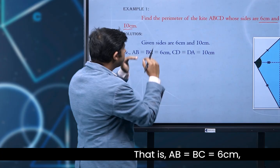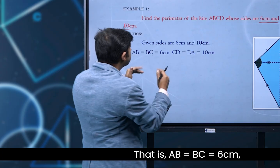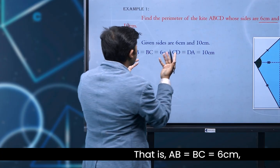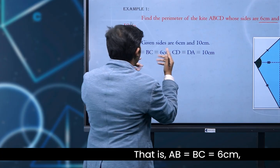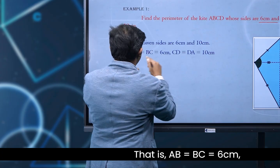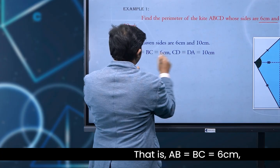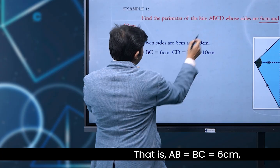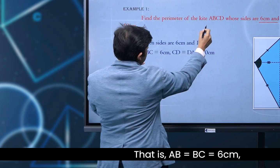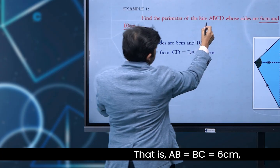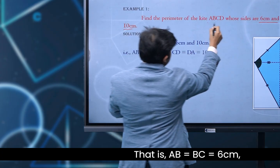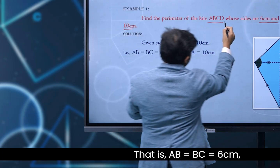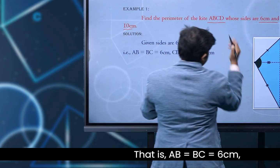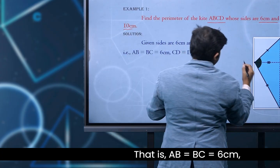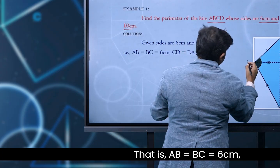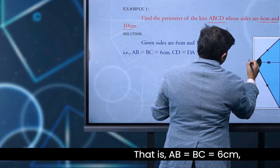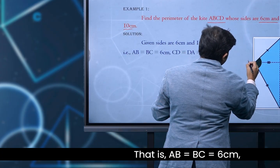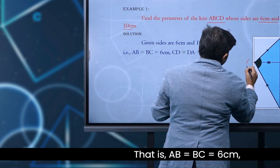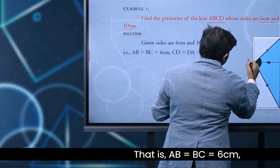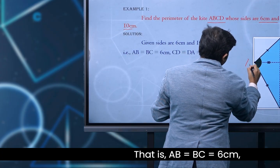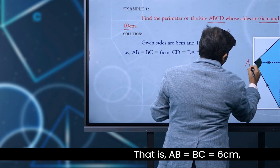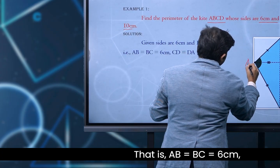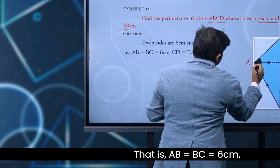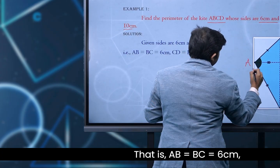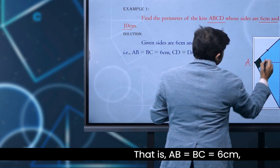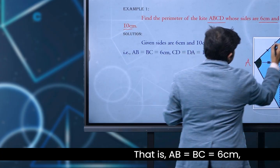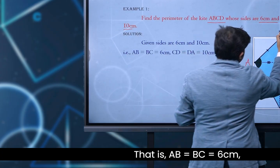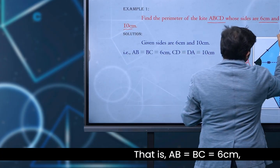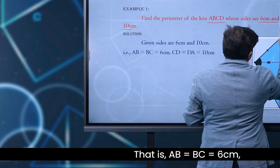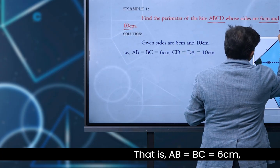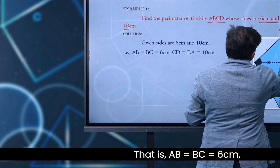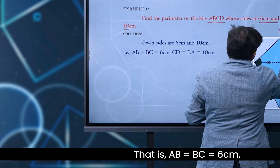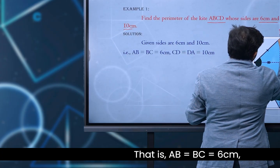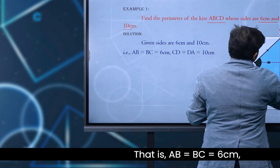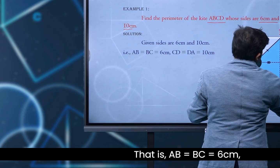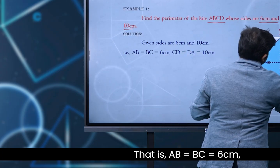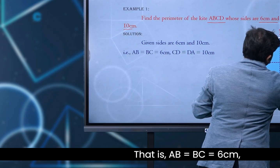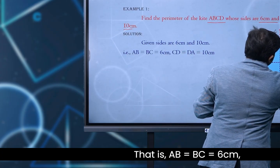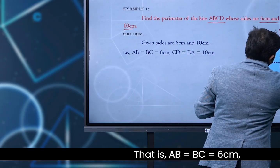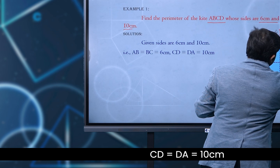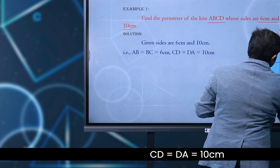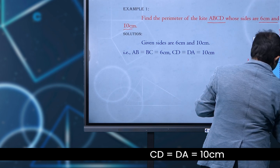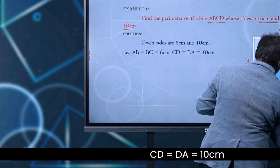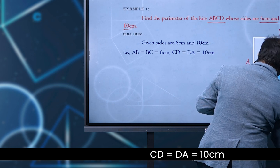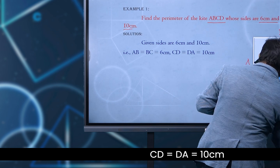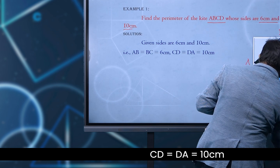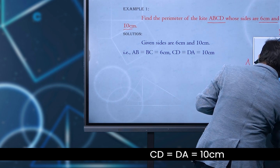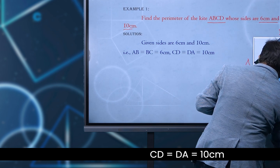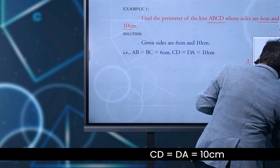That is, AB equals to BC equals to 6 cm. CD equals to DA equals